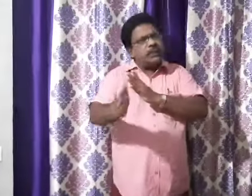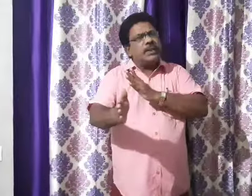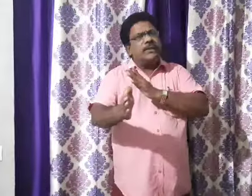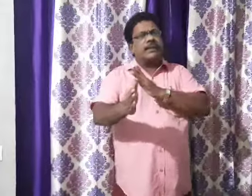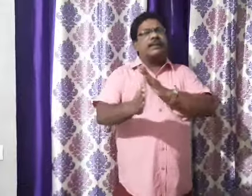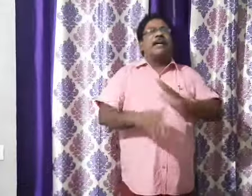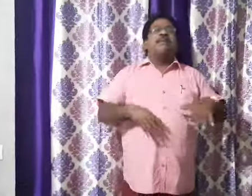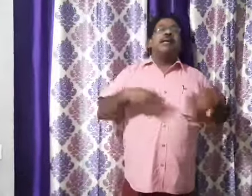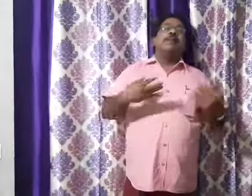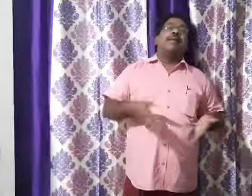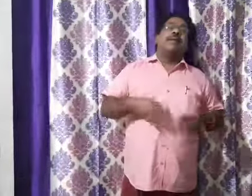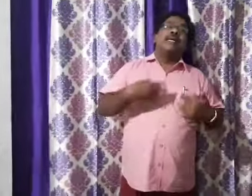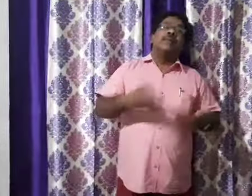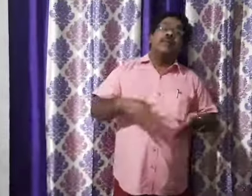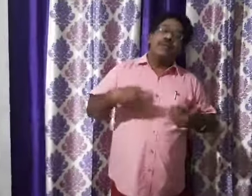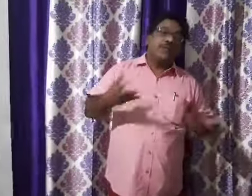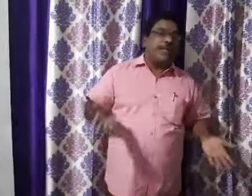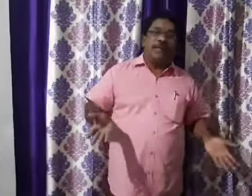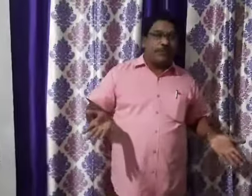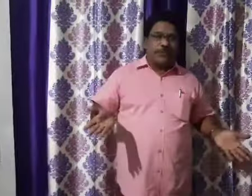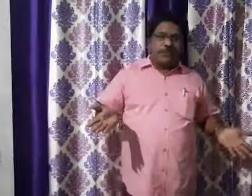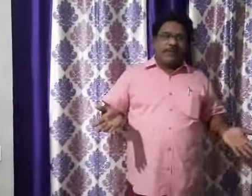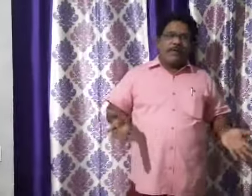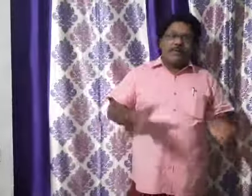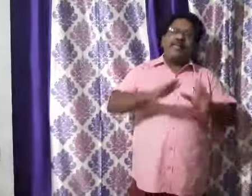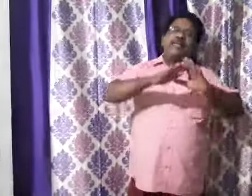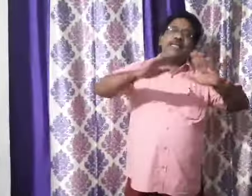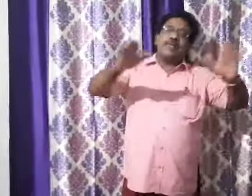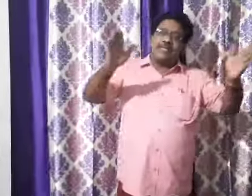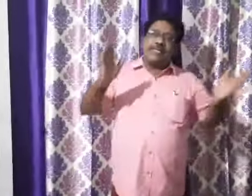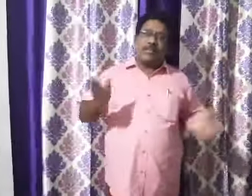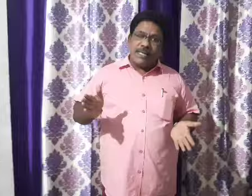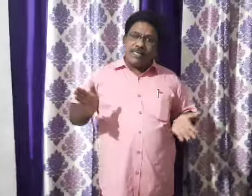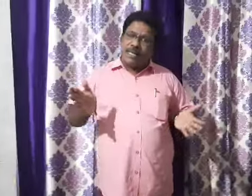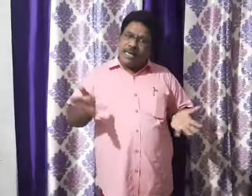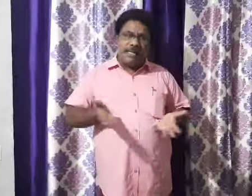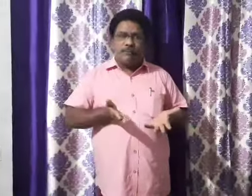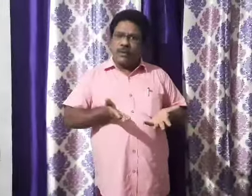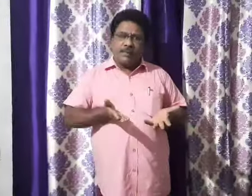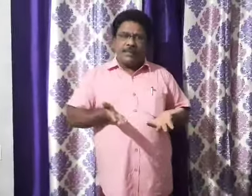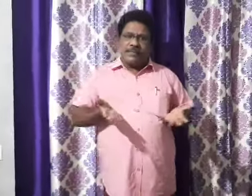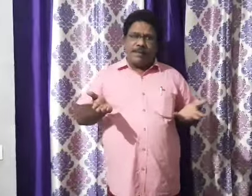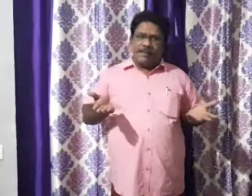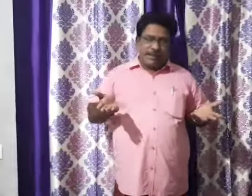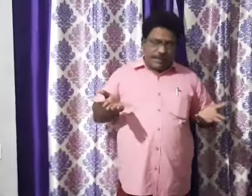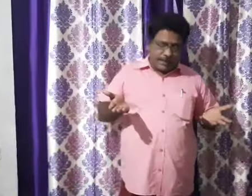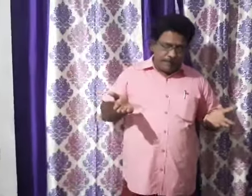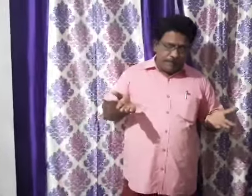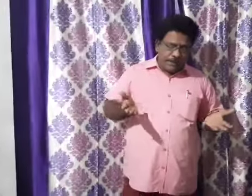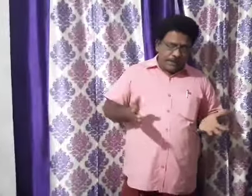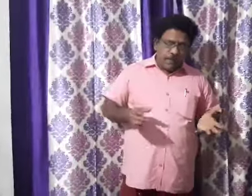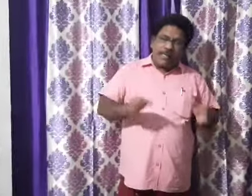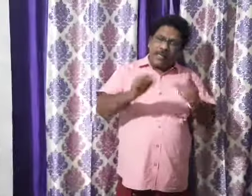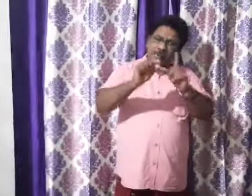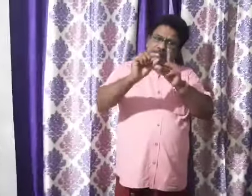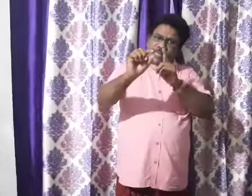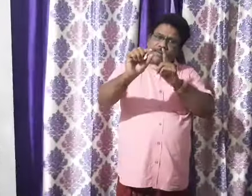do the work, but people are unable to find a job. Okay, this situation is known as unemployment. It is very much clear. Okay, now we see what is